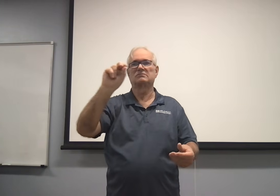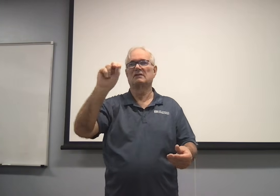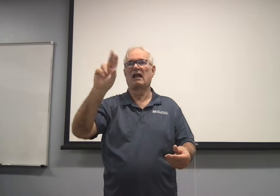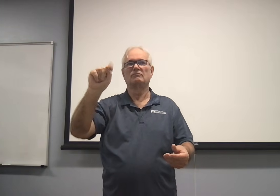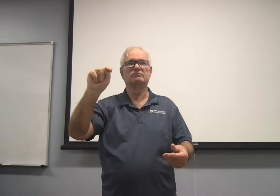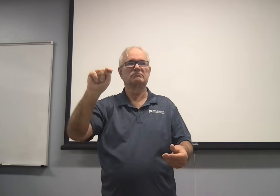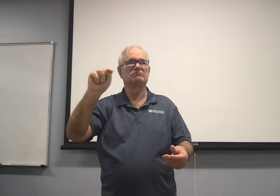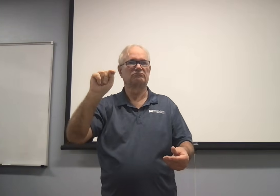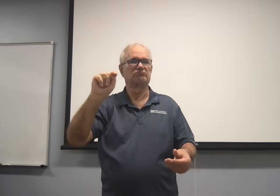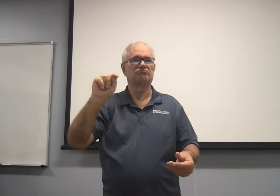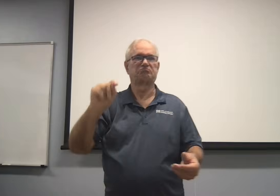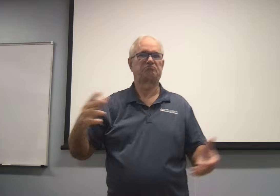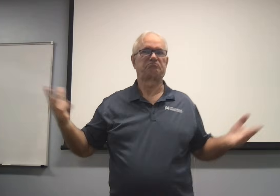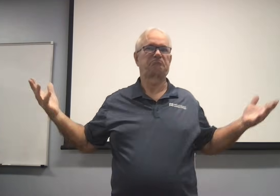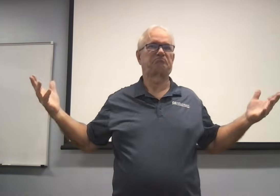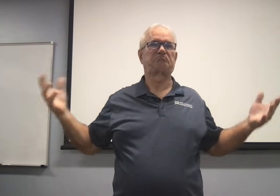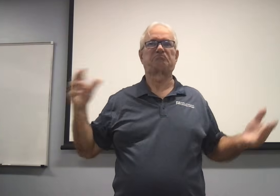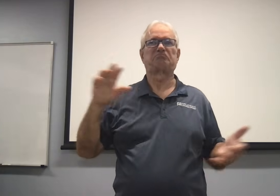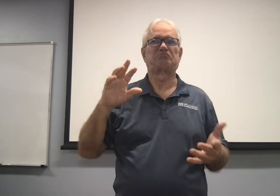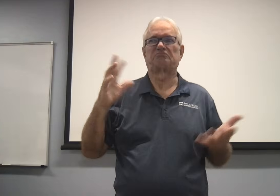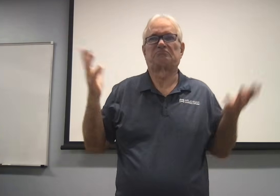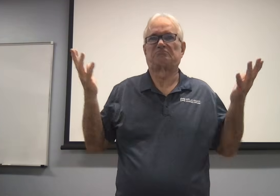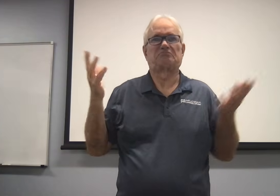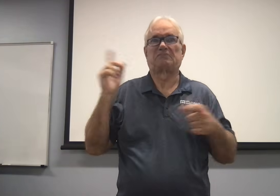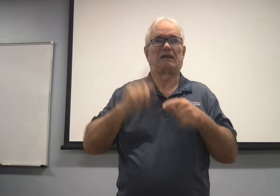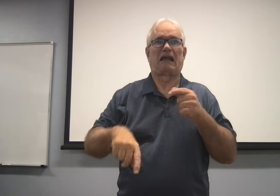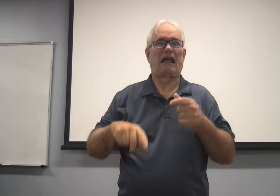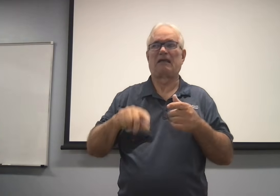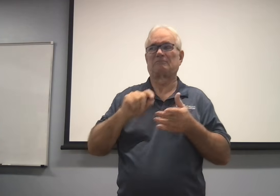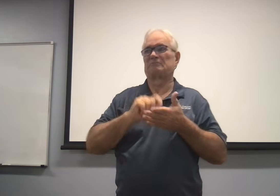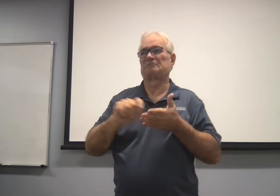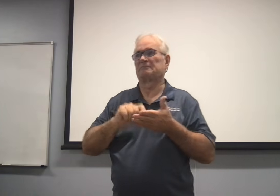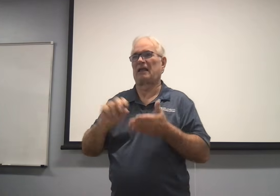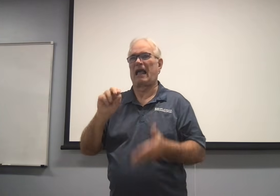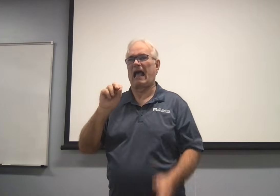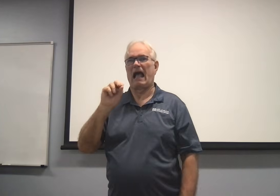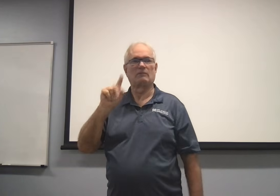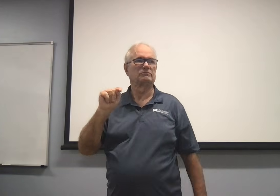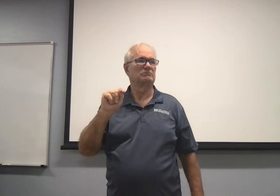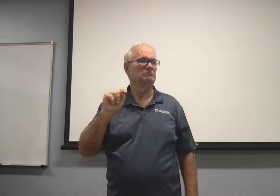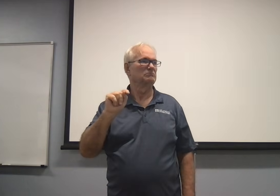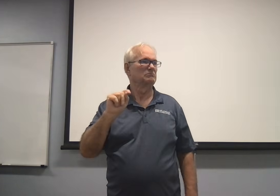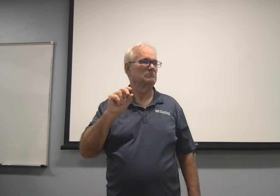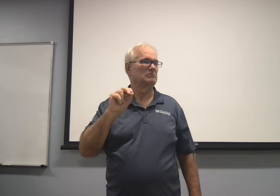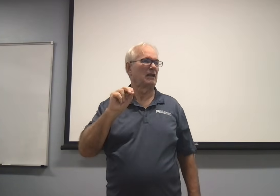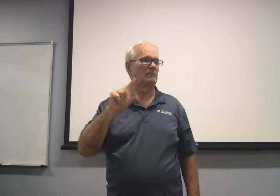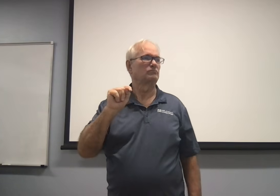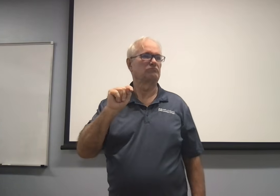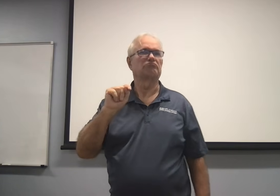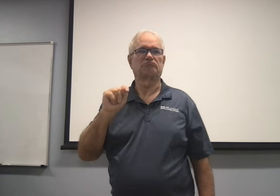Out. O-U-T. I can't do it. I'm out.